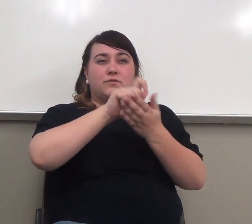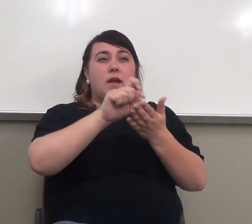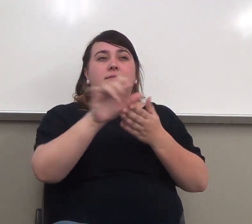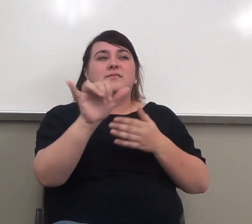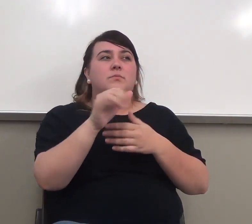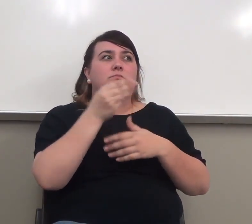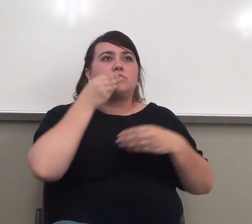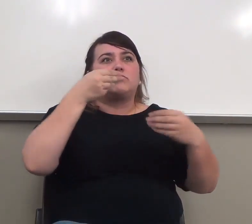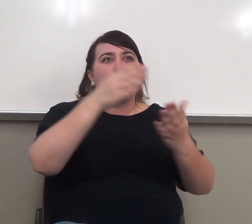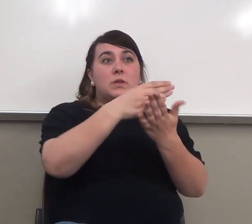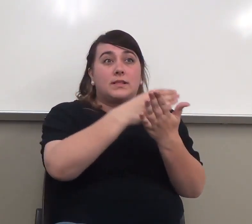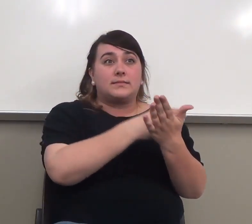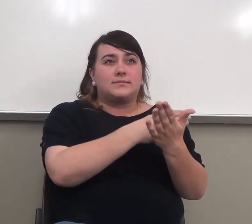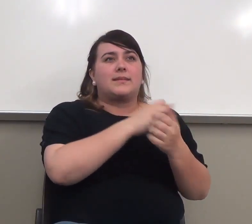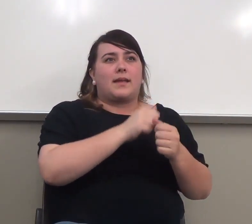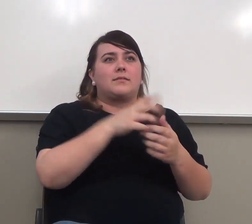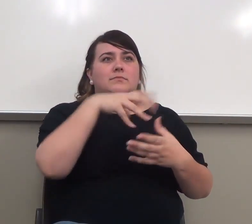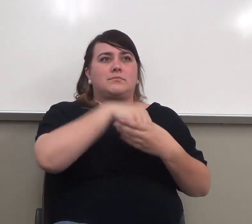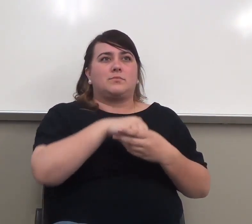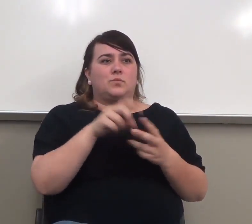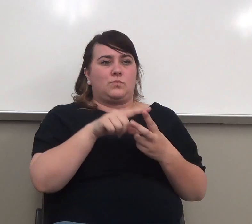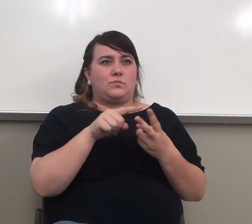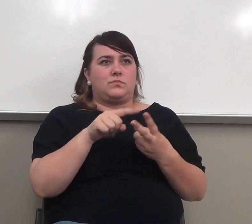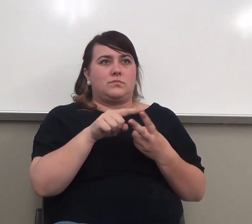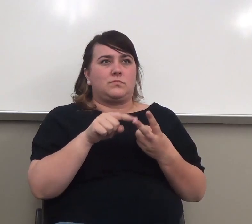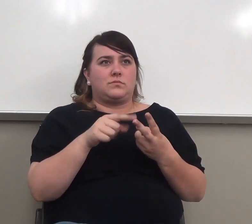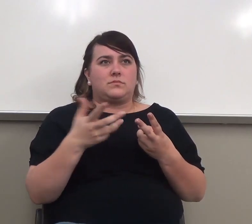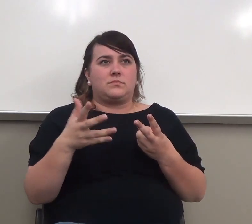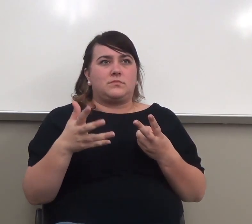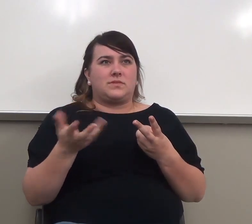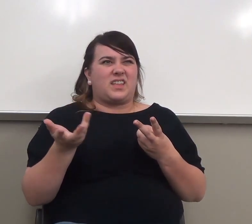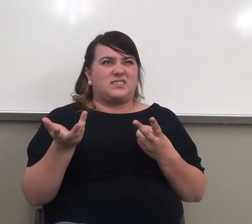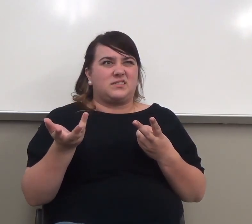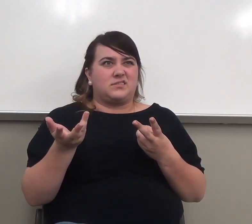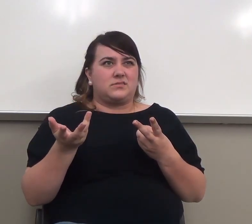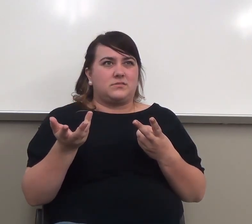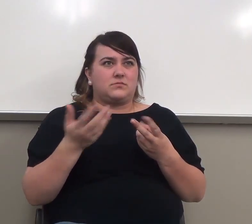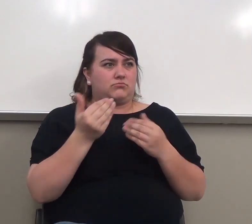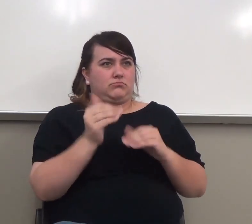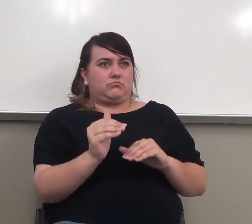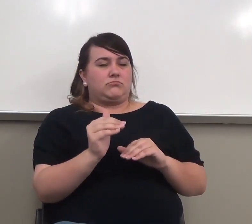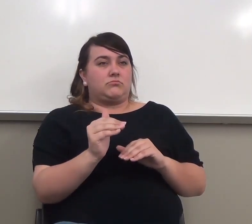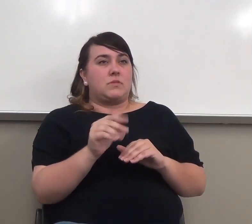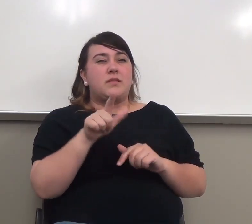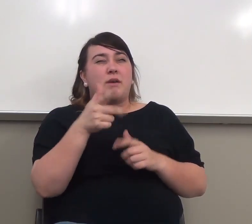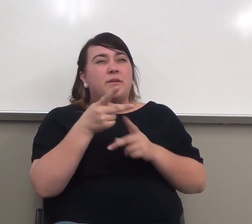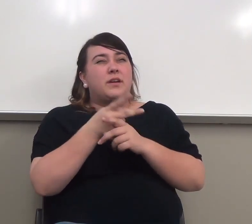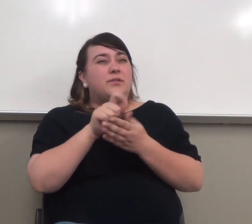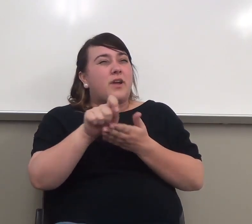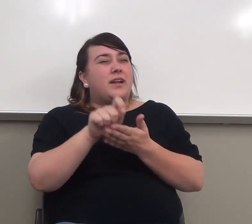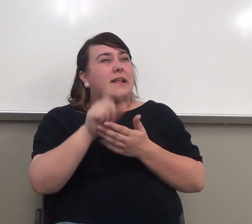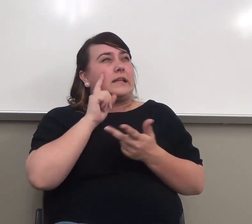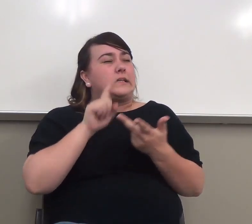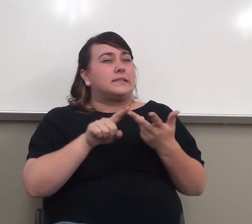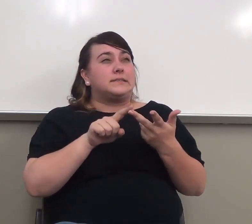there really aren't a whole lot of other different types of writing. There's a theory that says you can put all